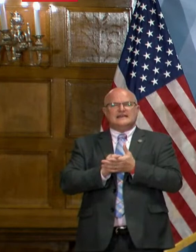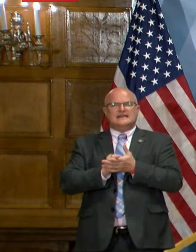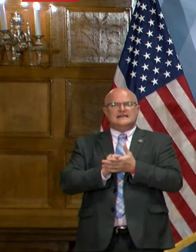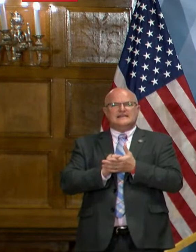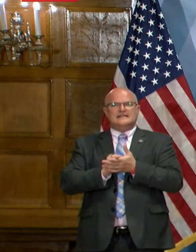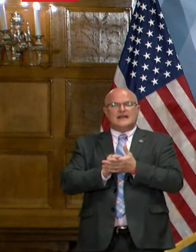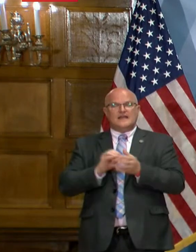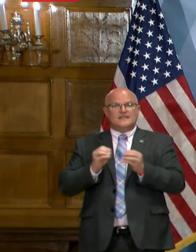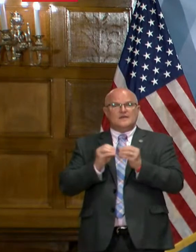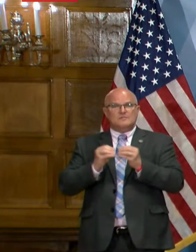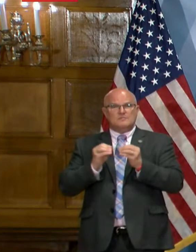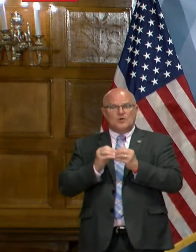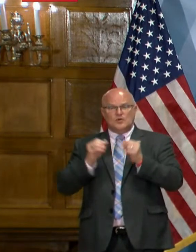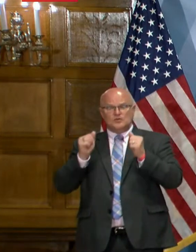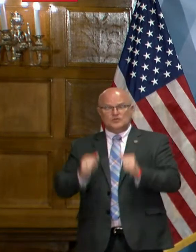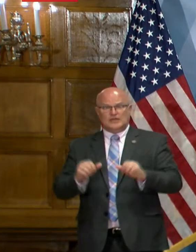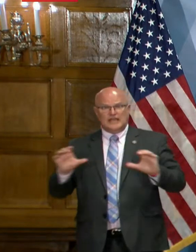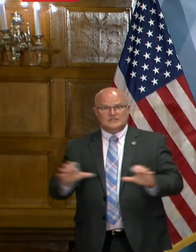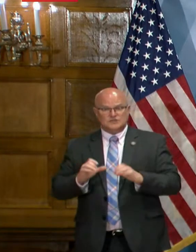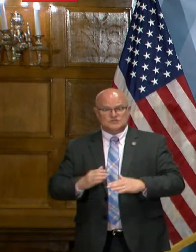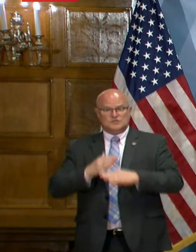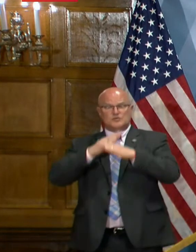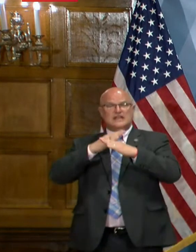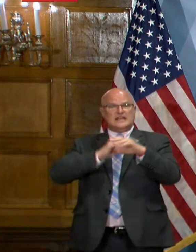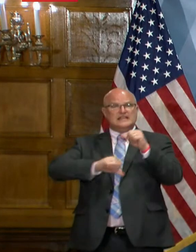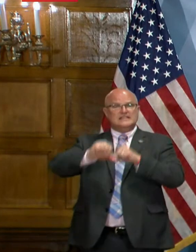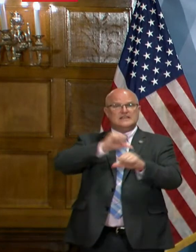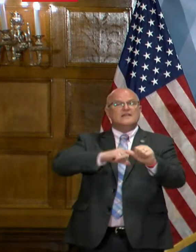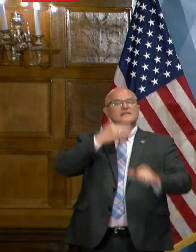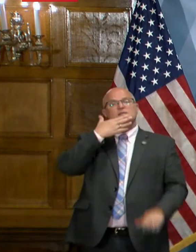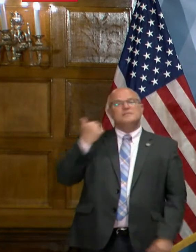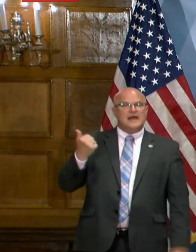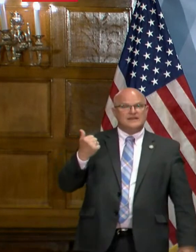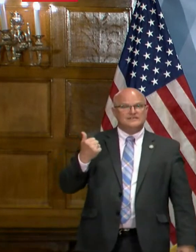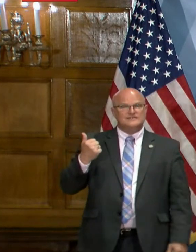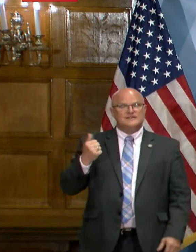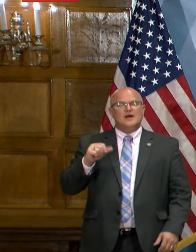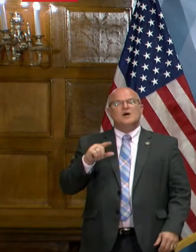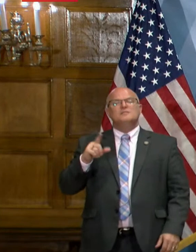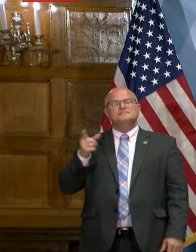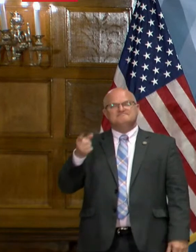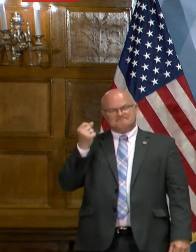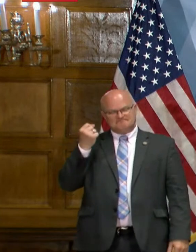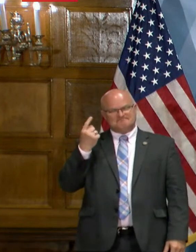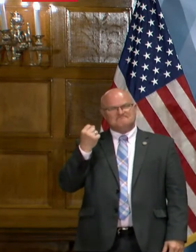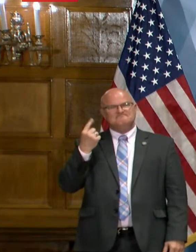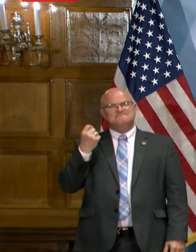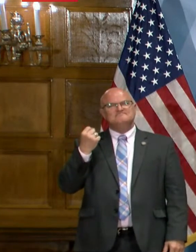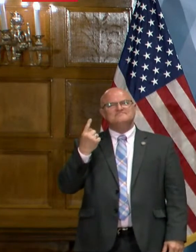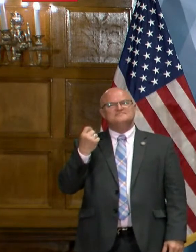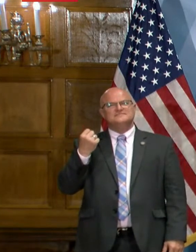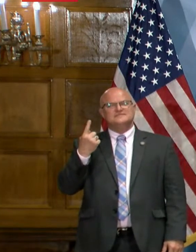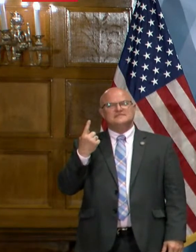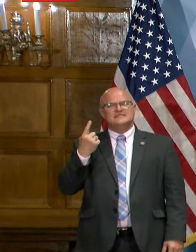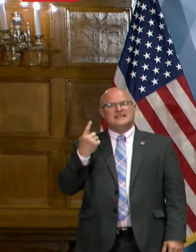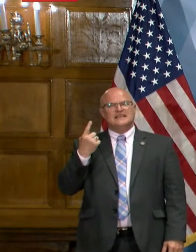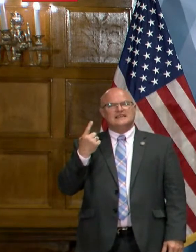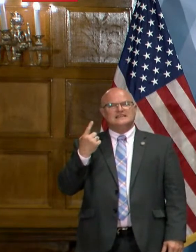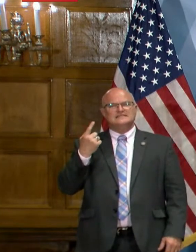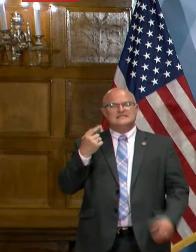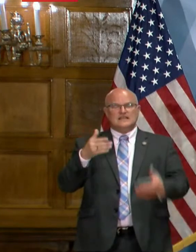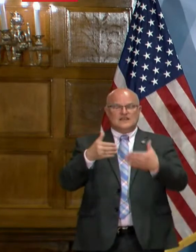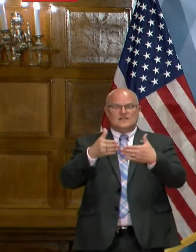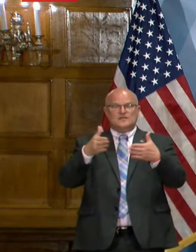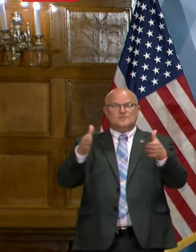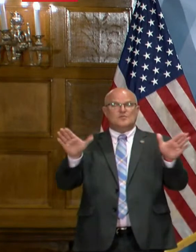the more you can do for protecting each other, the better. But he understands the